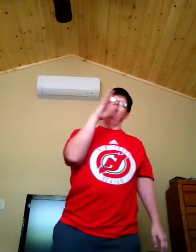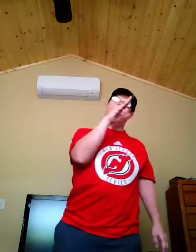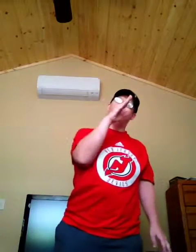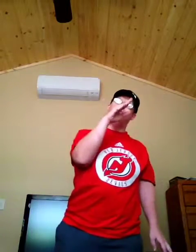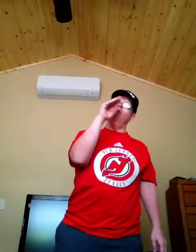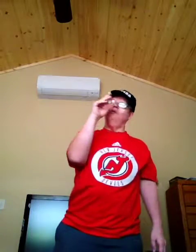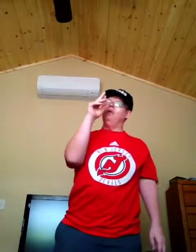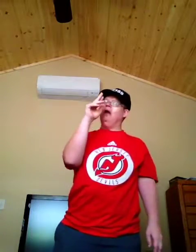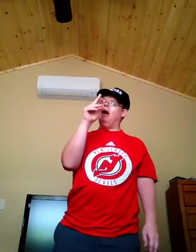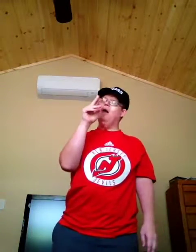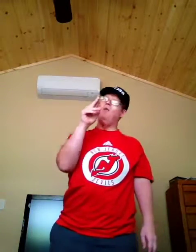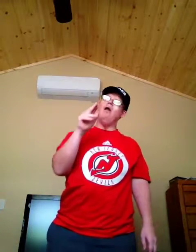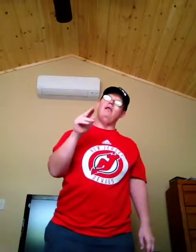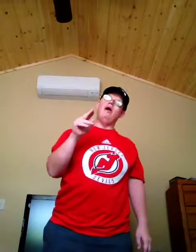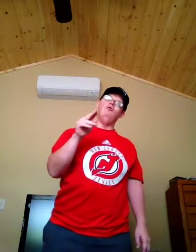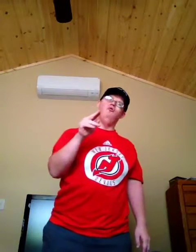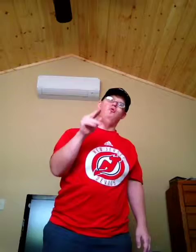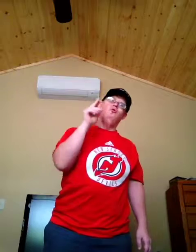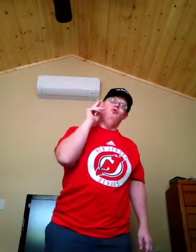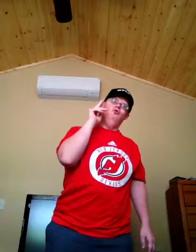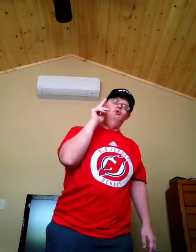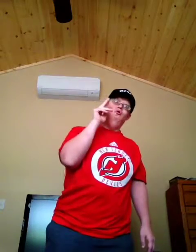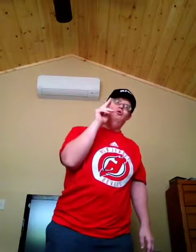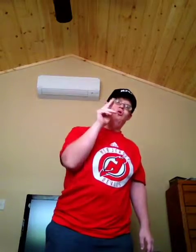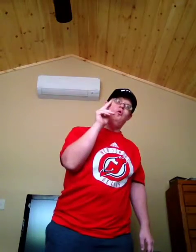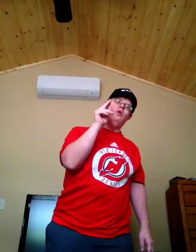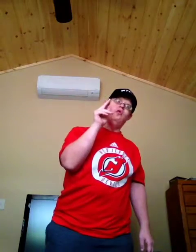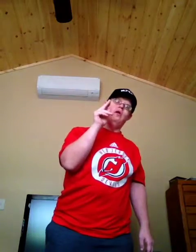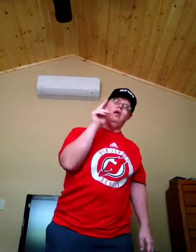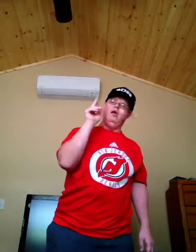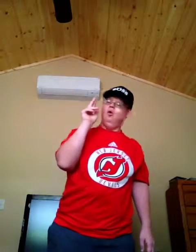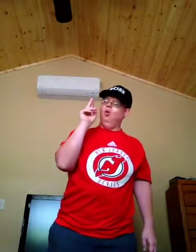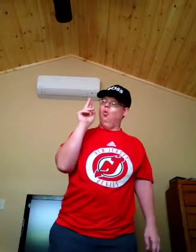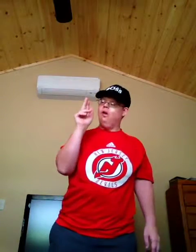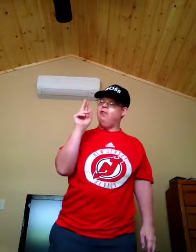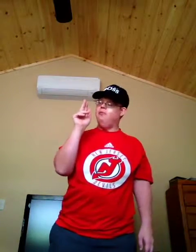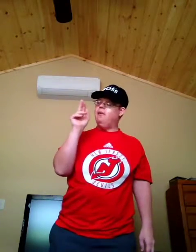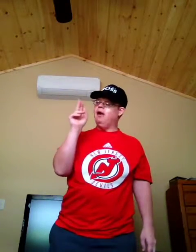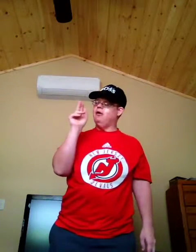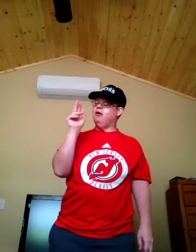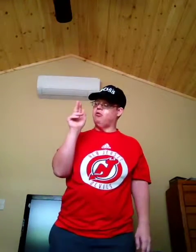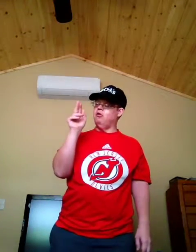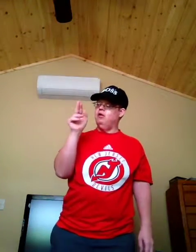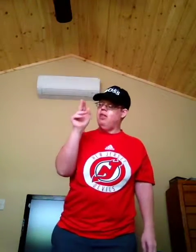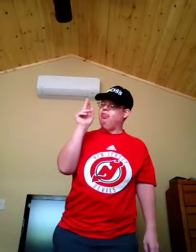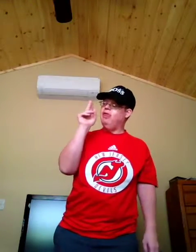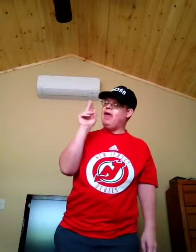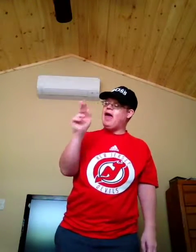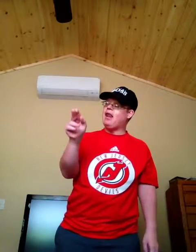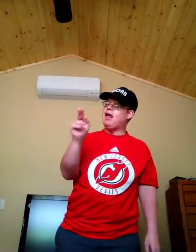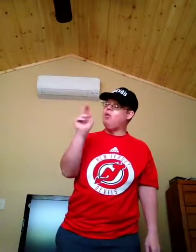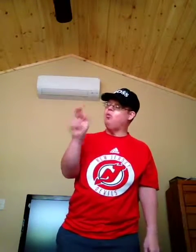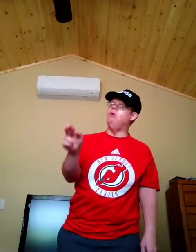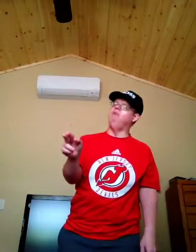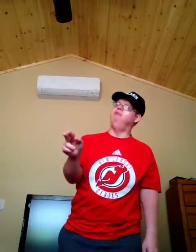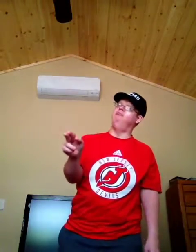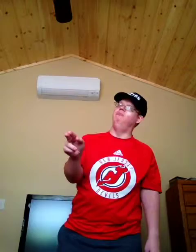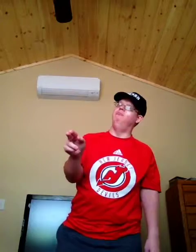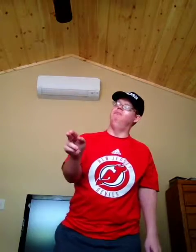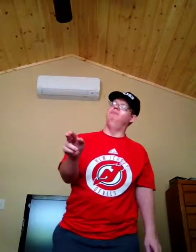Last year, when I went down to New York City with my cousin, the LA Wolf,